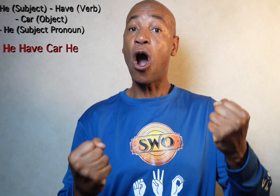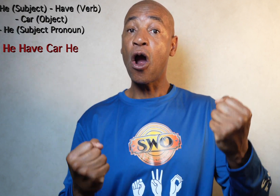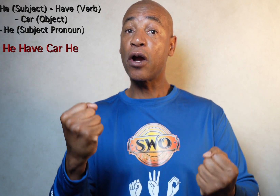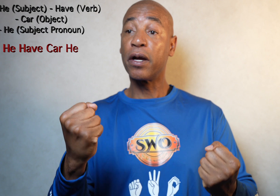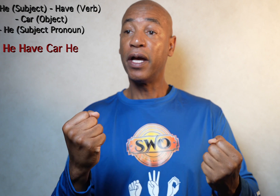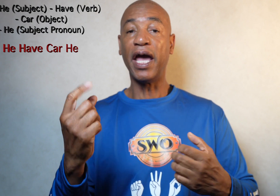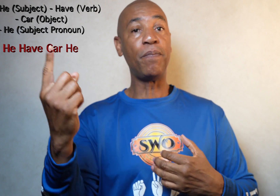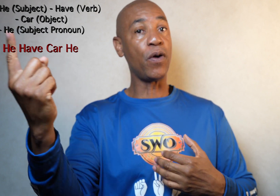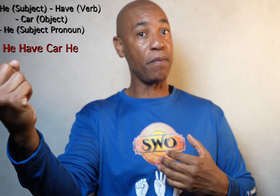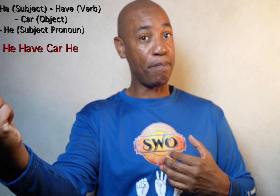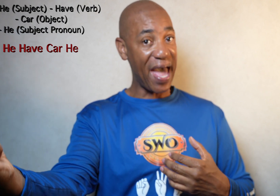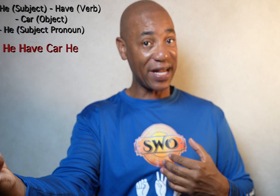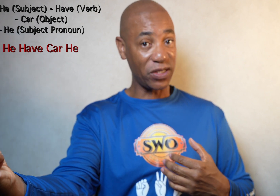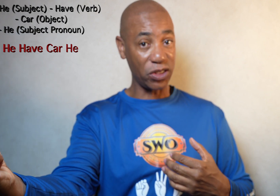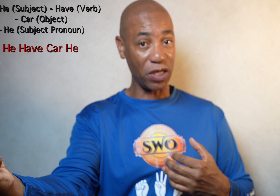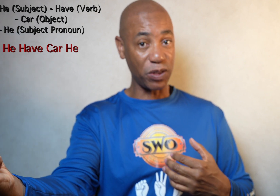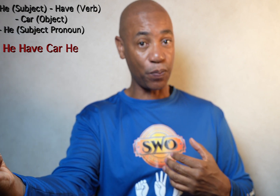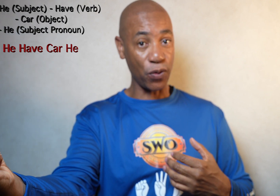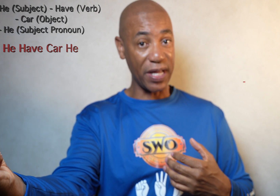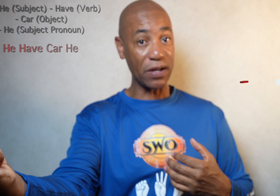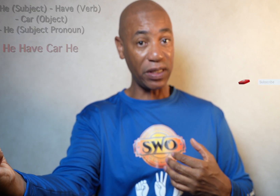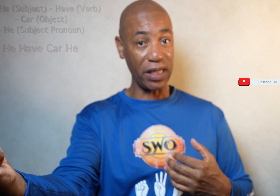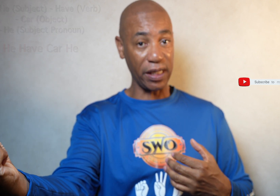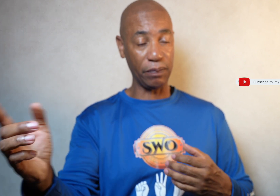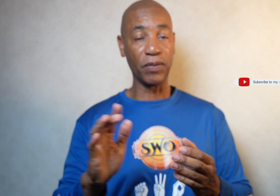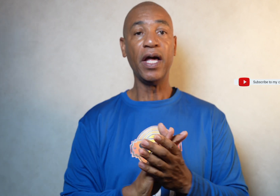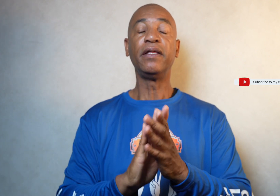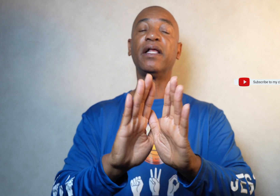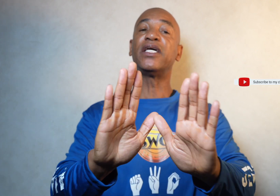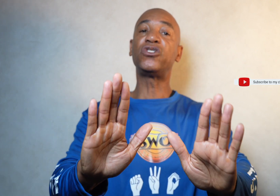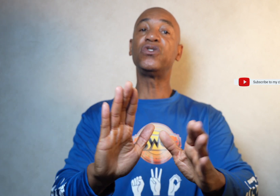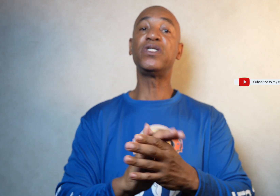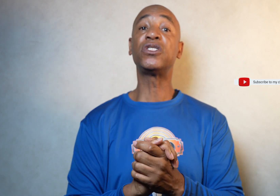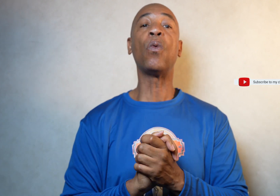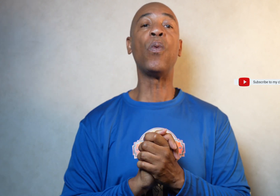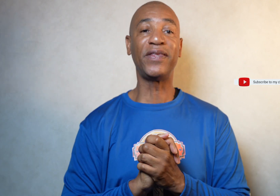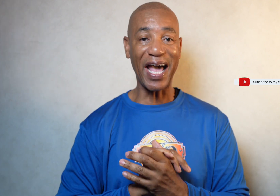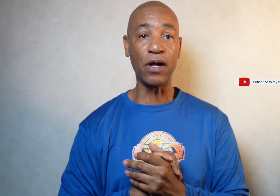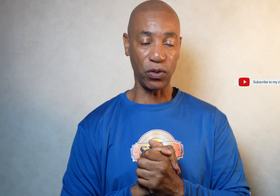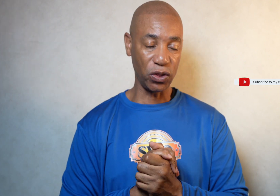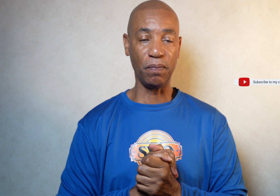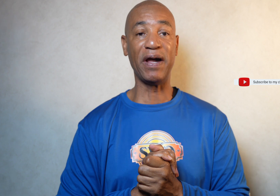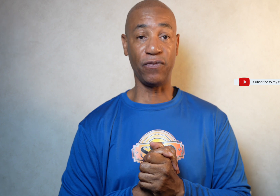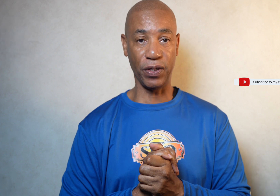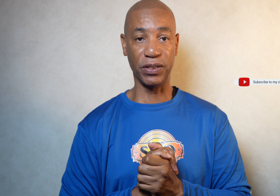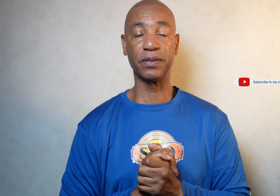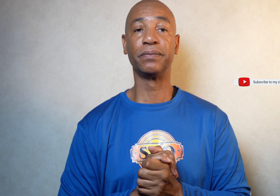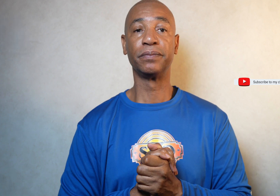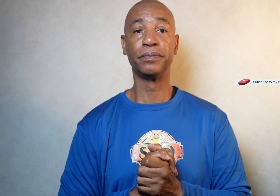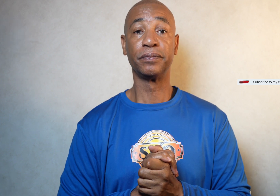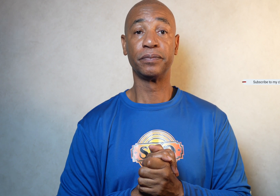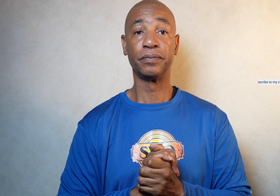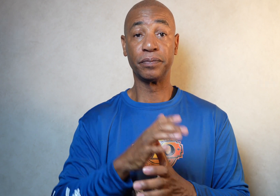car, and point back to the subject pronoun he. Now let's do this without using my voice.